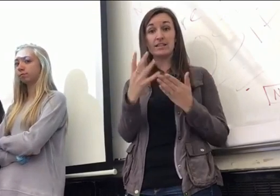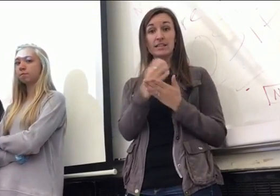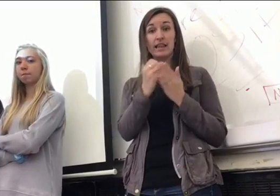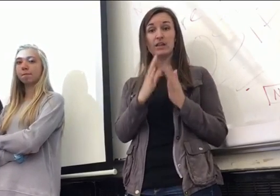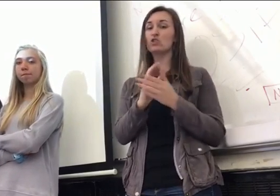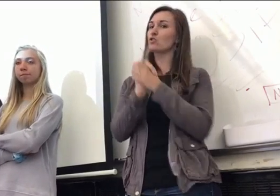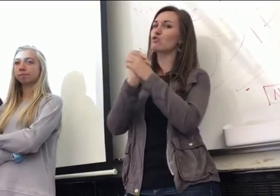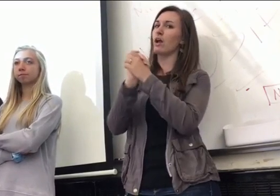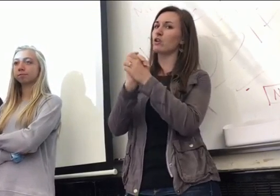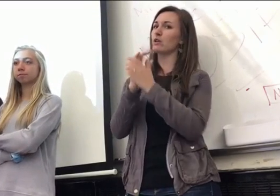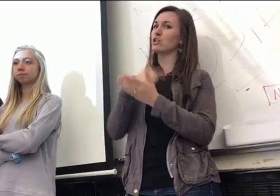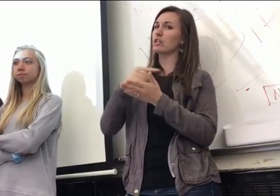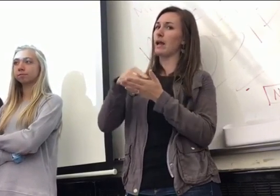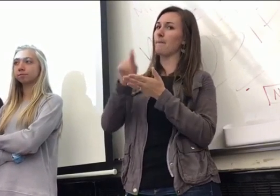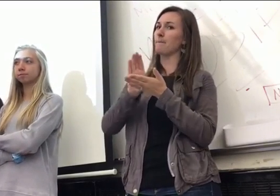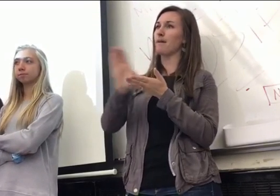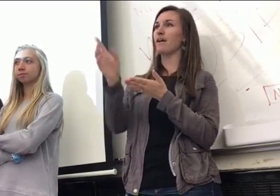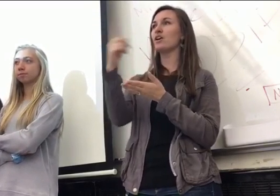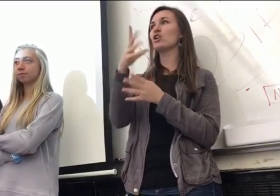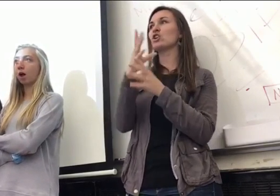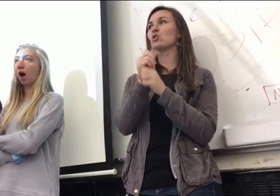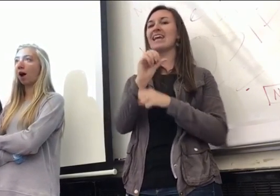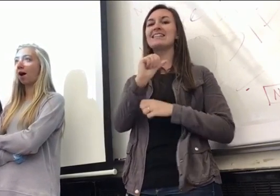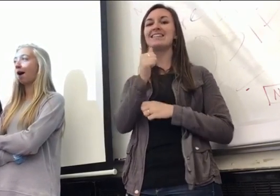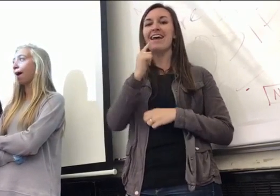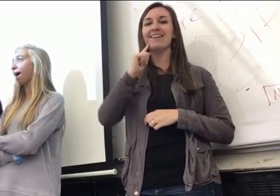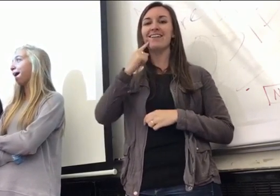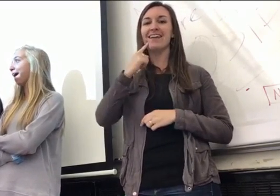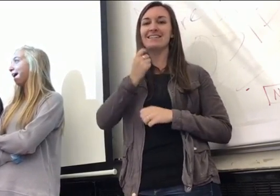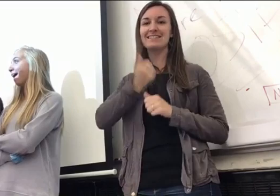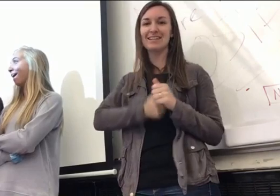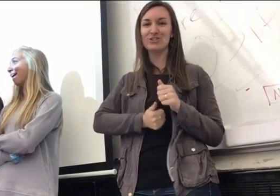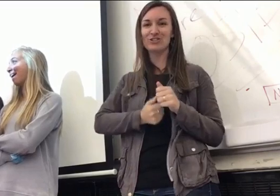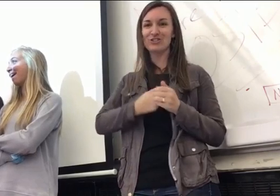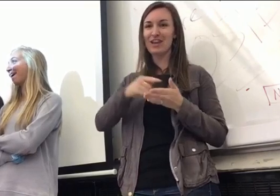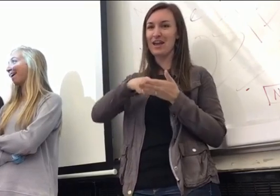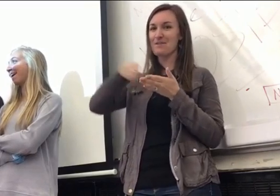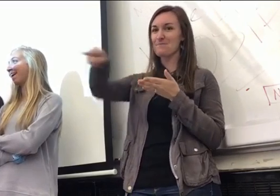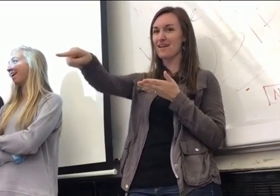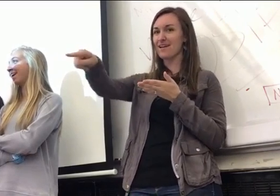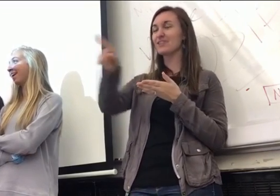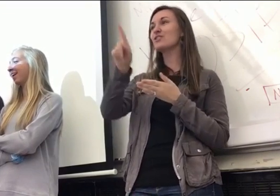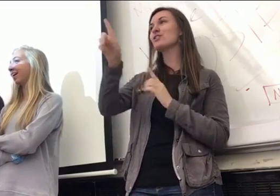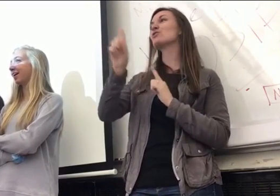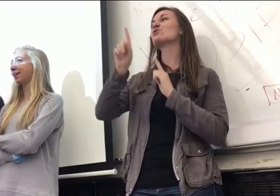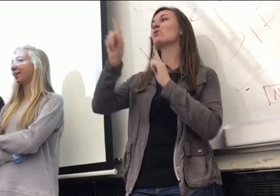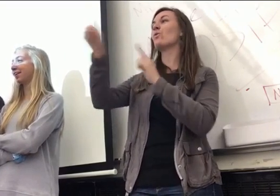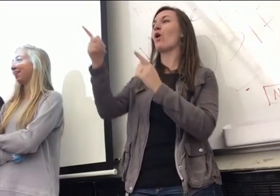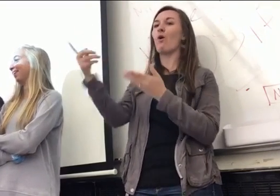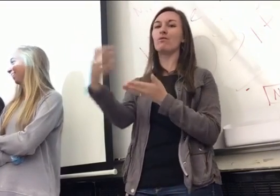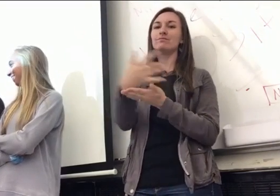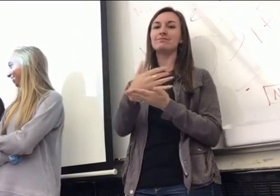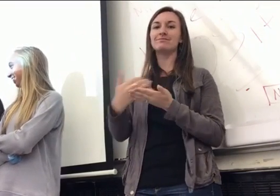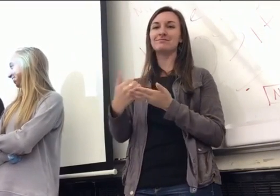it's payday. You guys get 10 pieces of candy each. So if you get your 10 candy and go stand over next to the candy